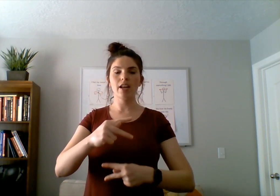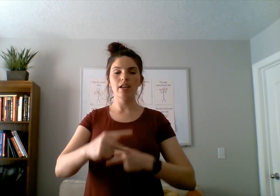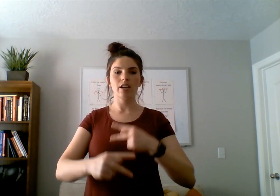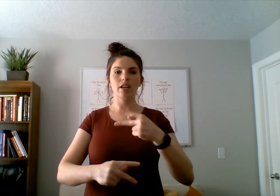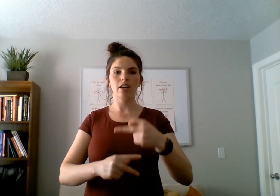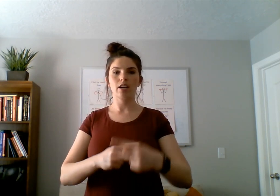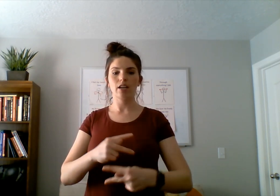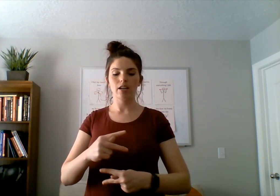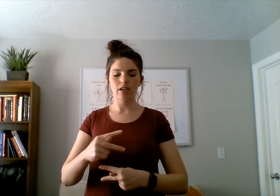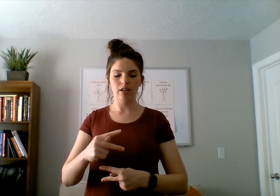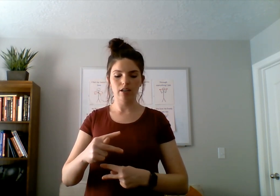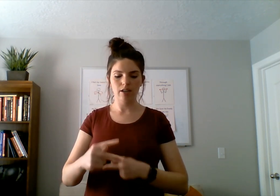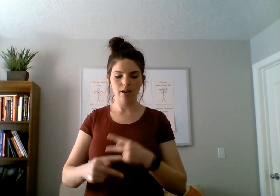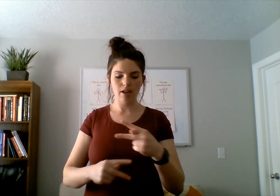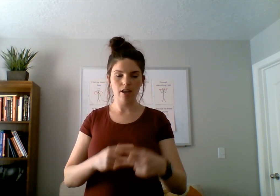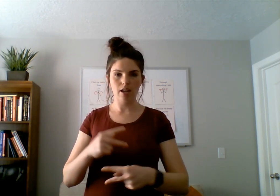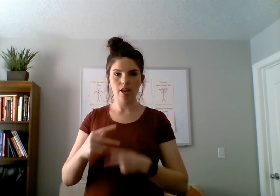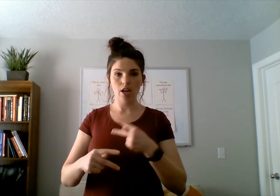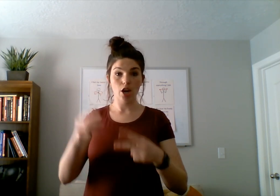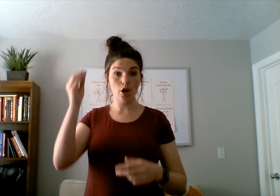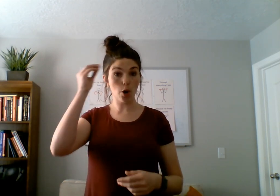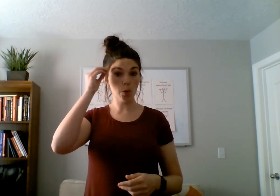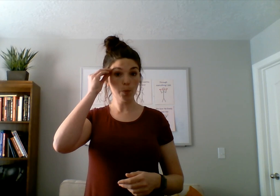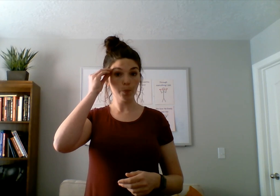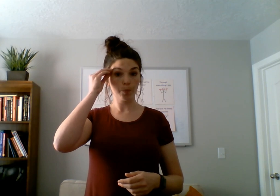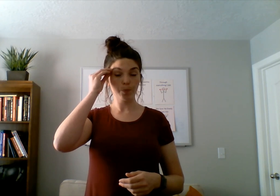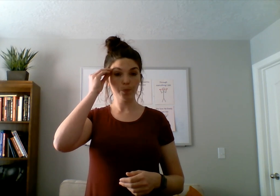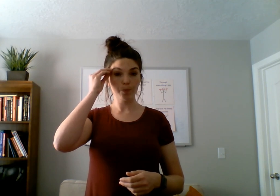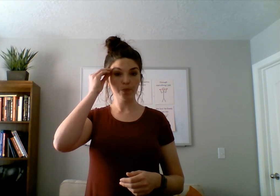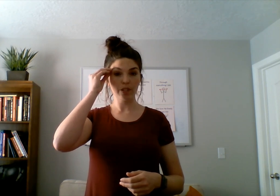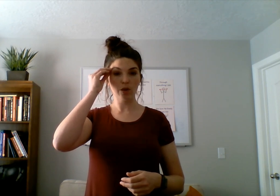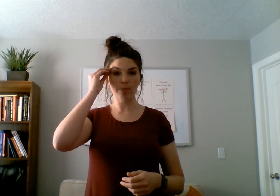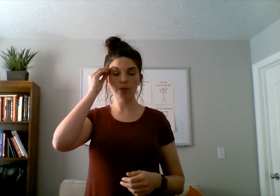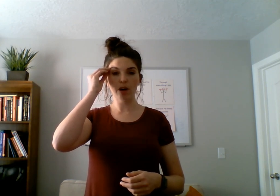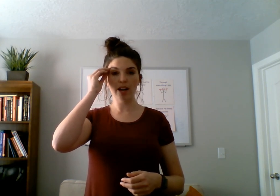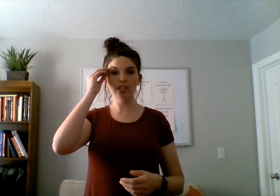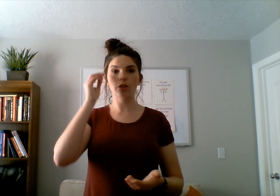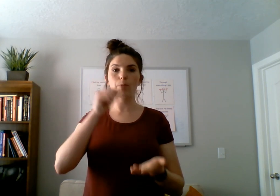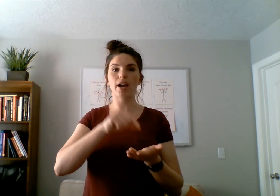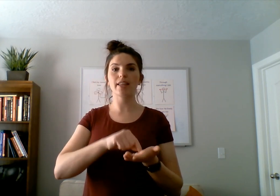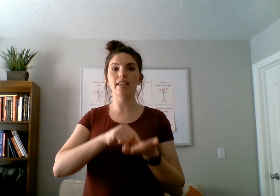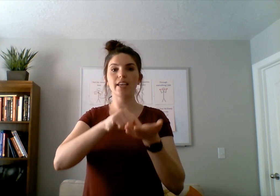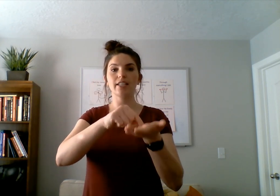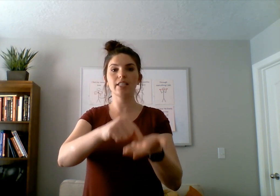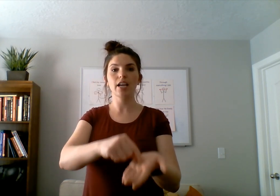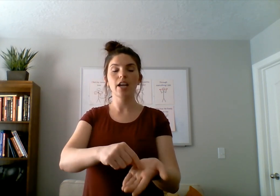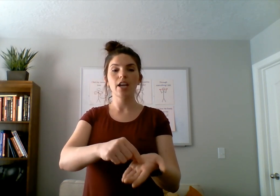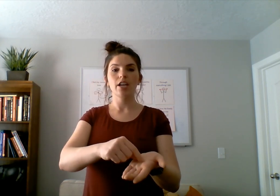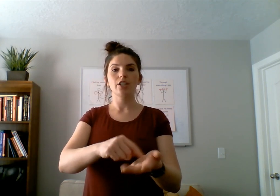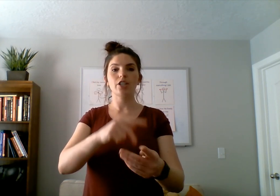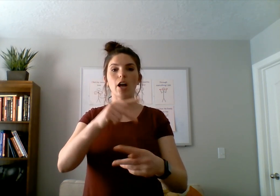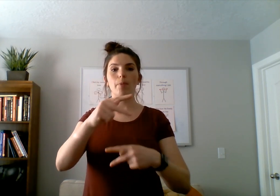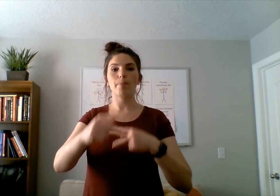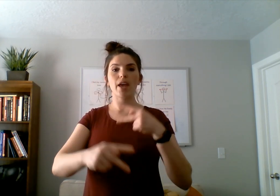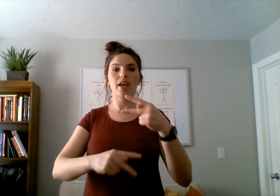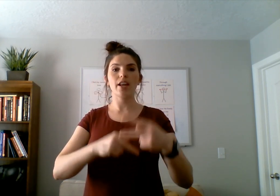know. So up to our heads. by this shall men